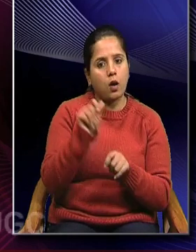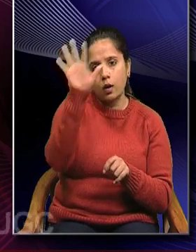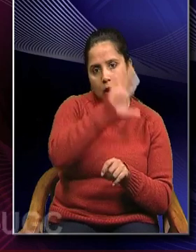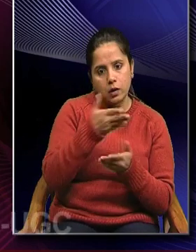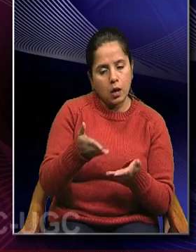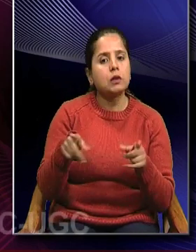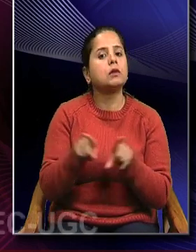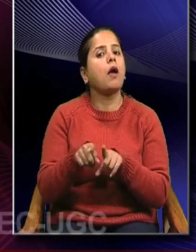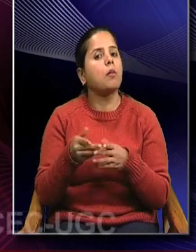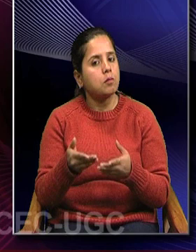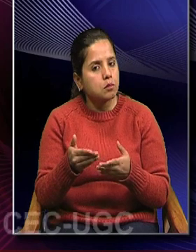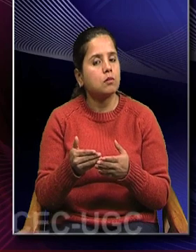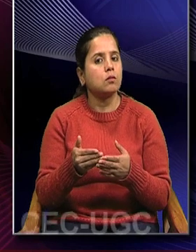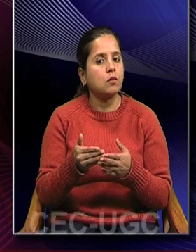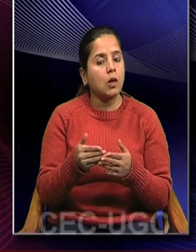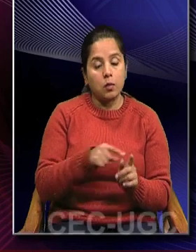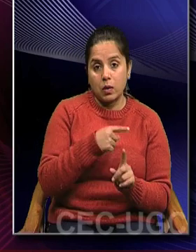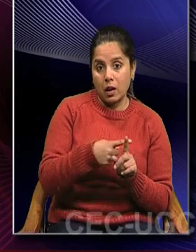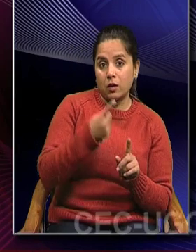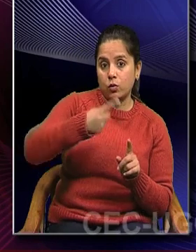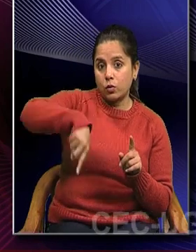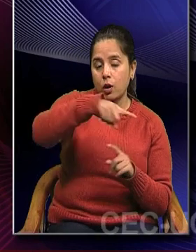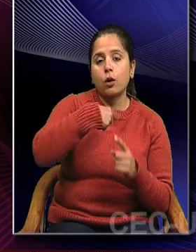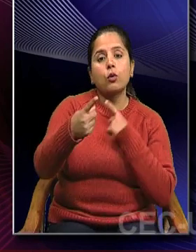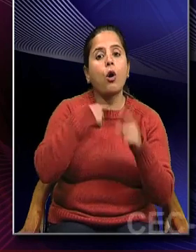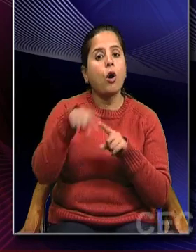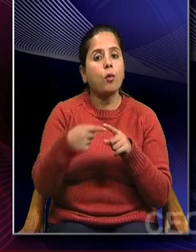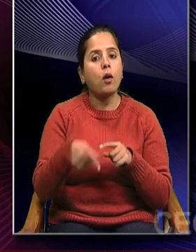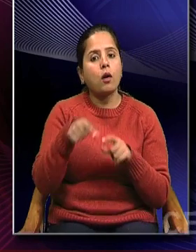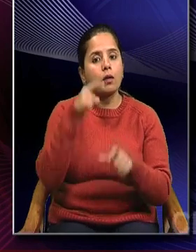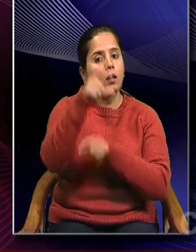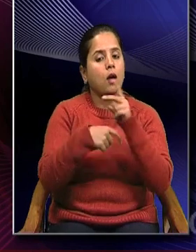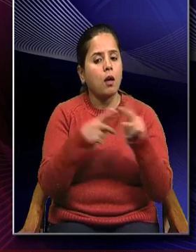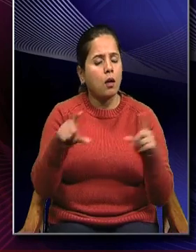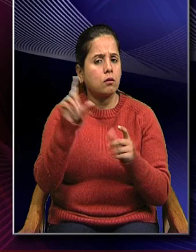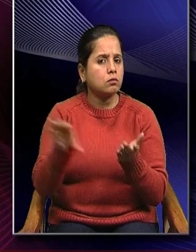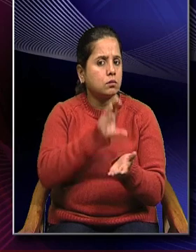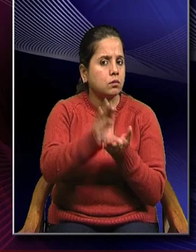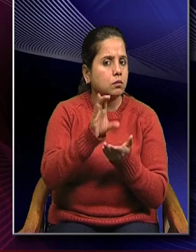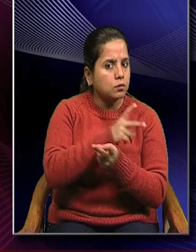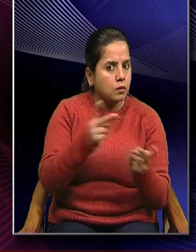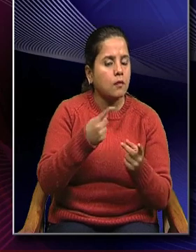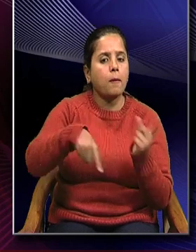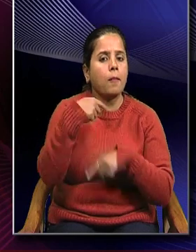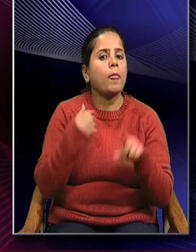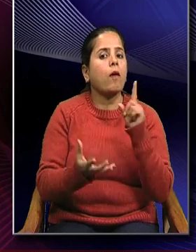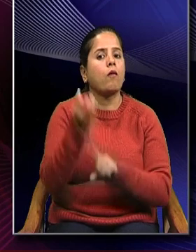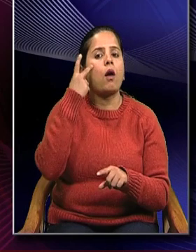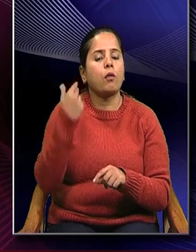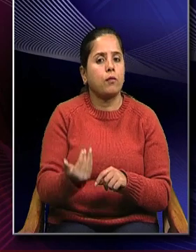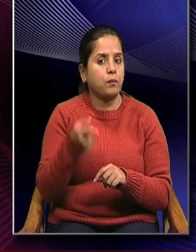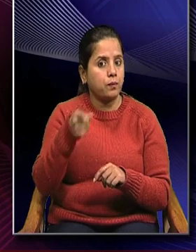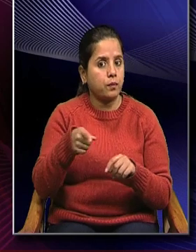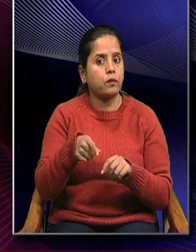well. And when we talk about the industrial capitalism, then we find that with the spread